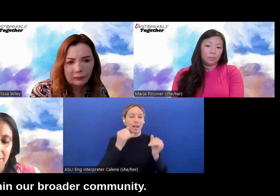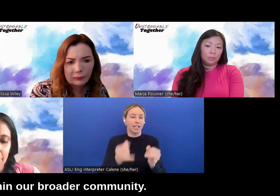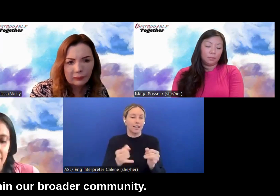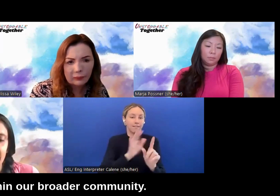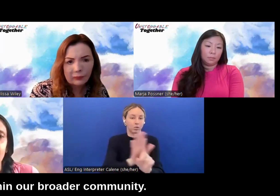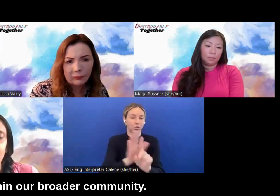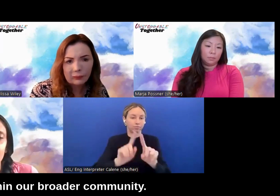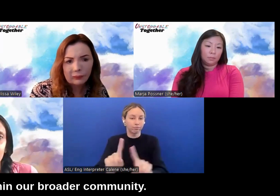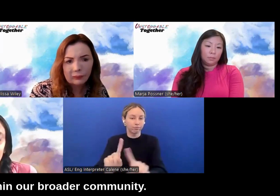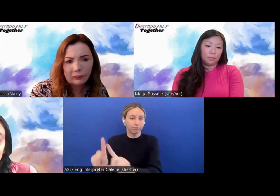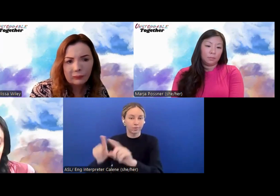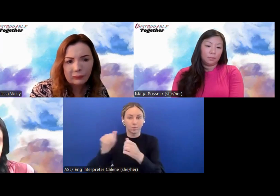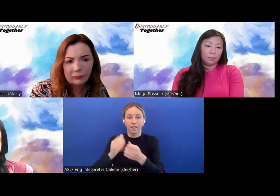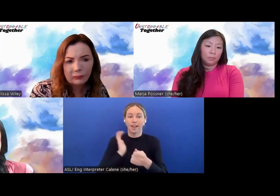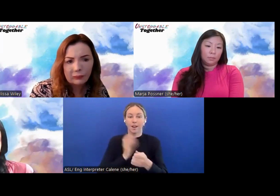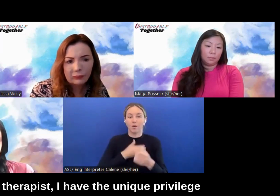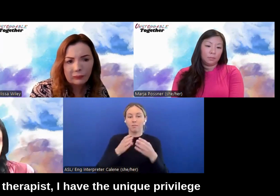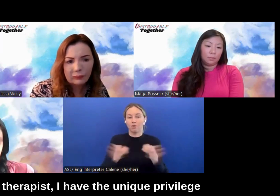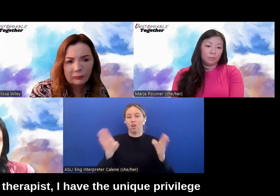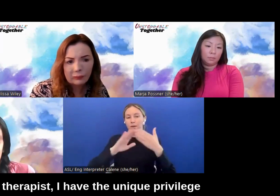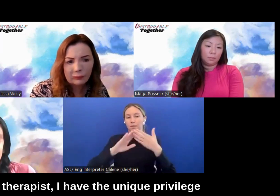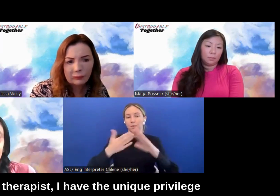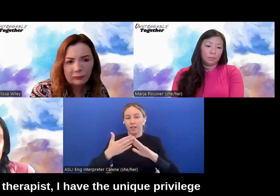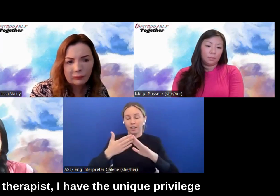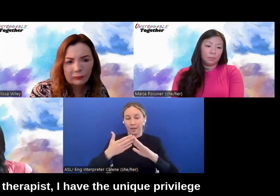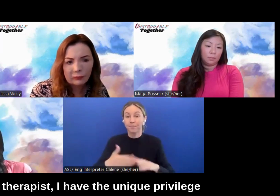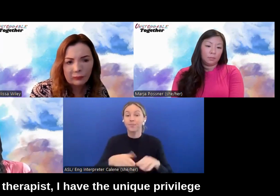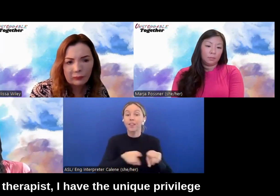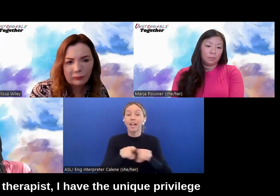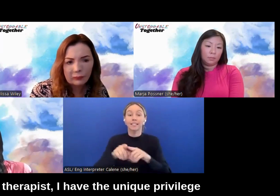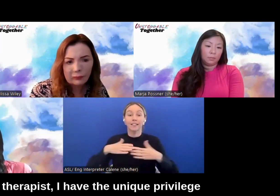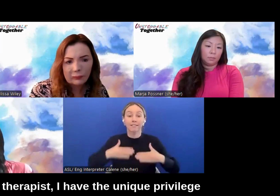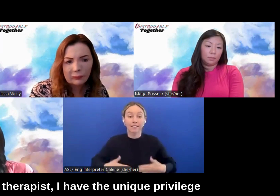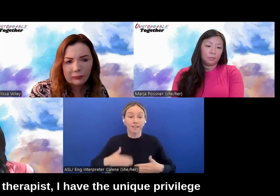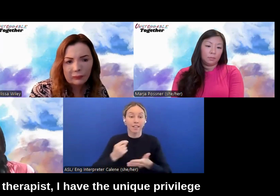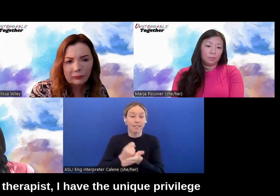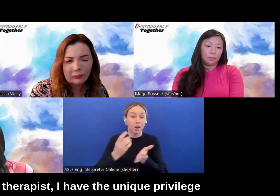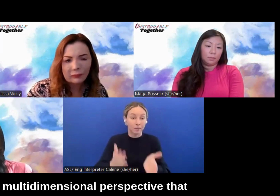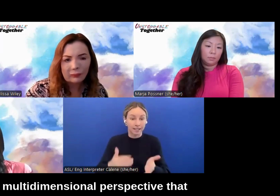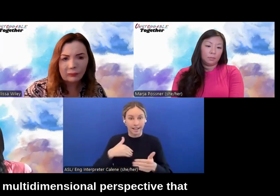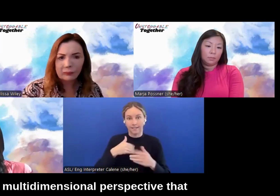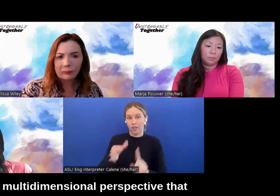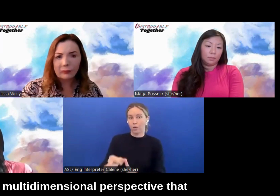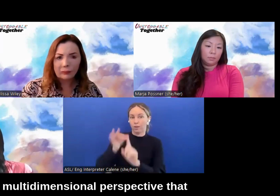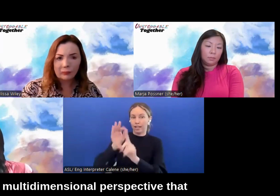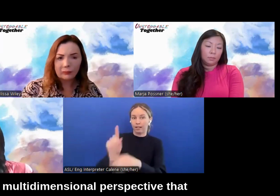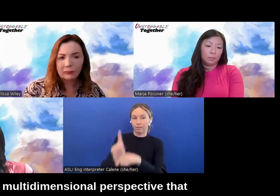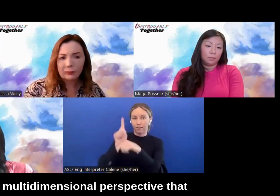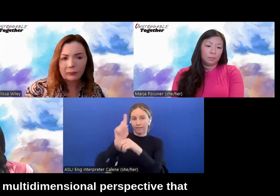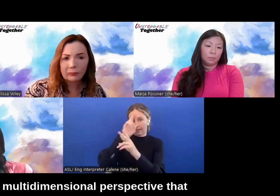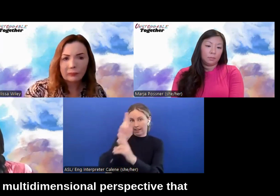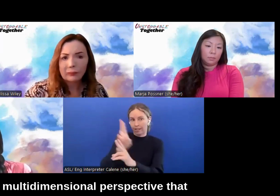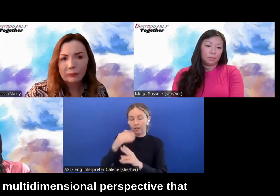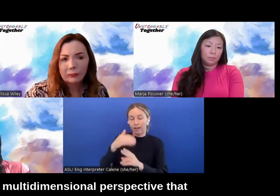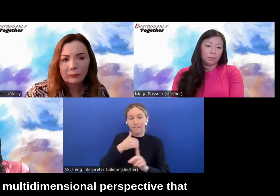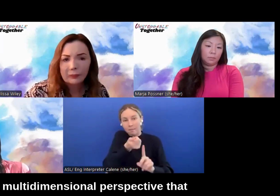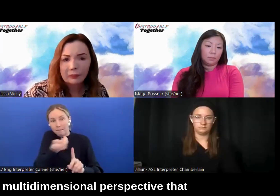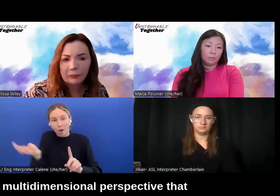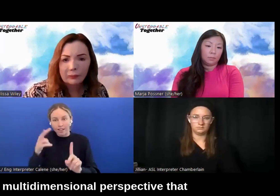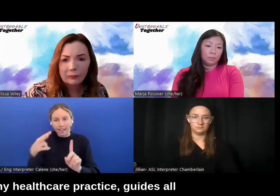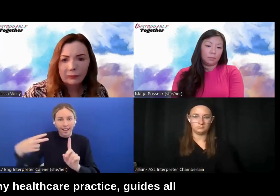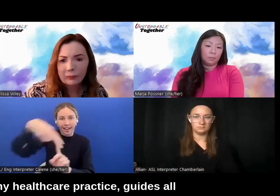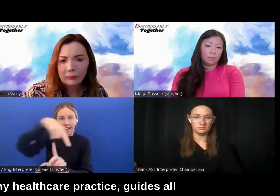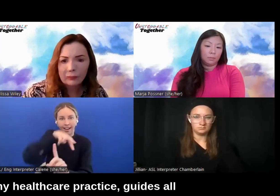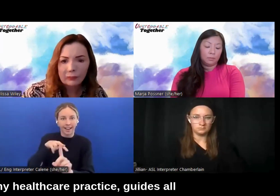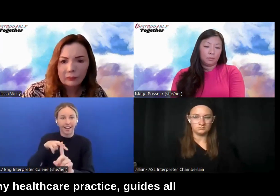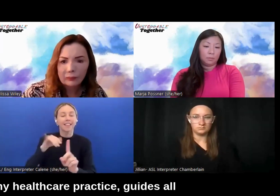individuality within our broader community. As a physical therapist, I have the unique privilege of having a multidimensional